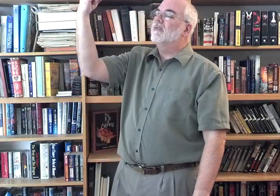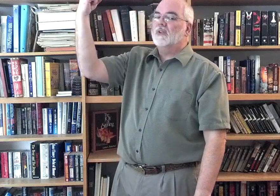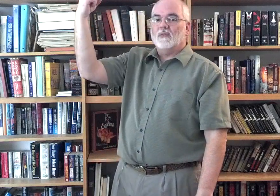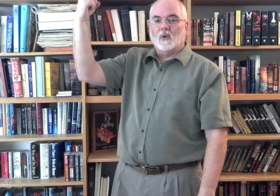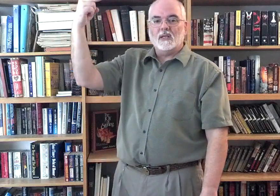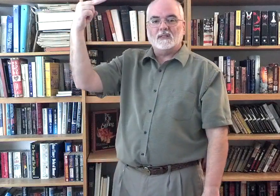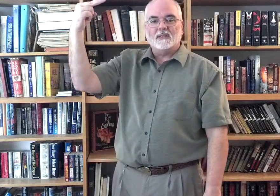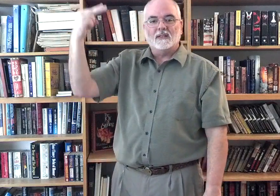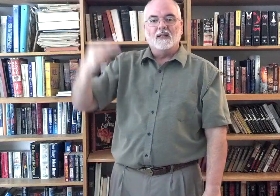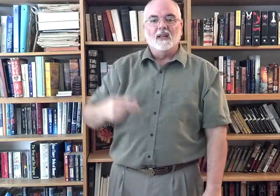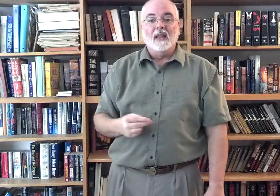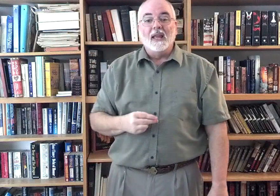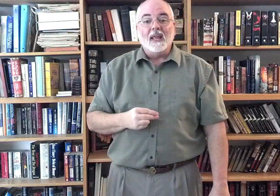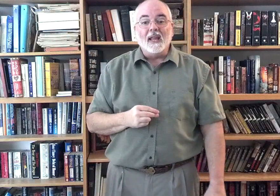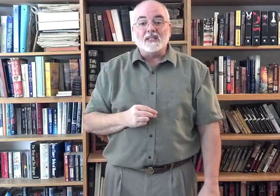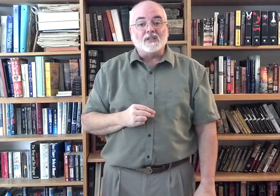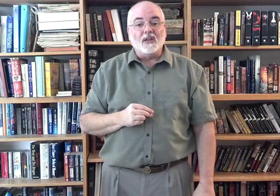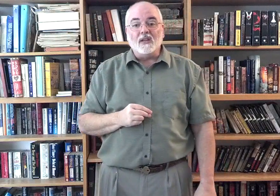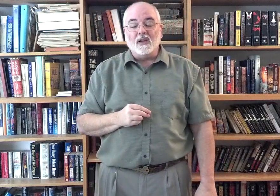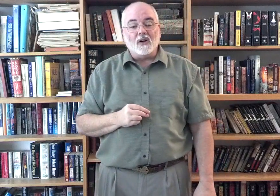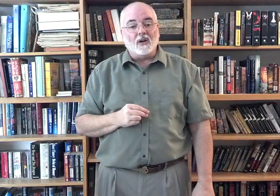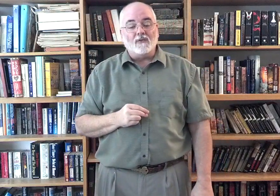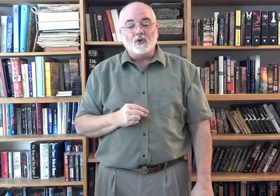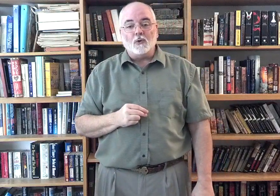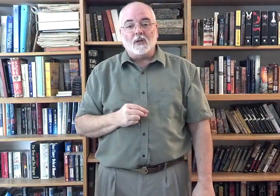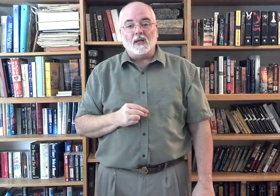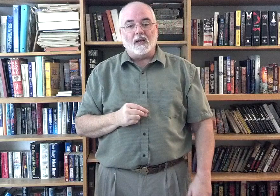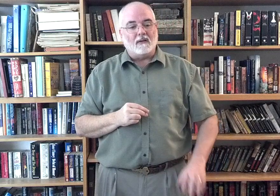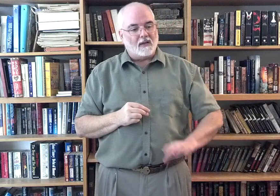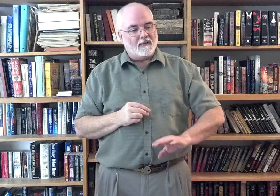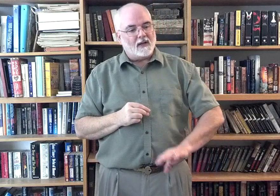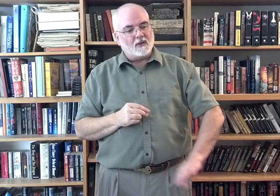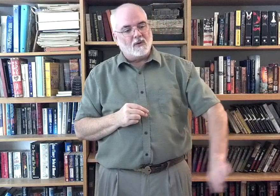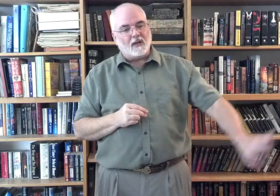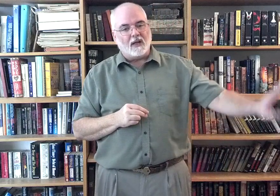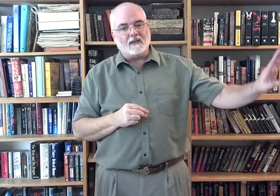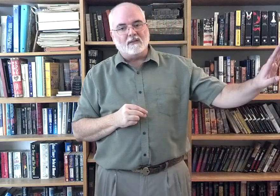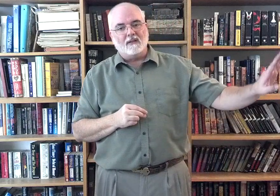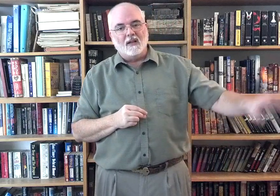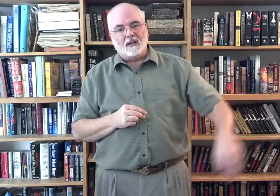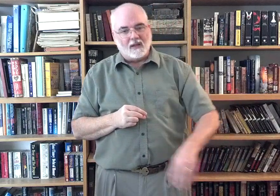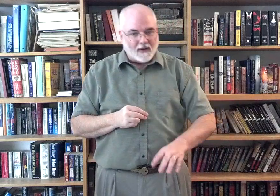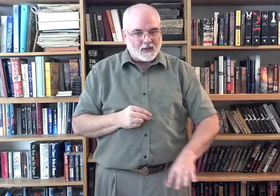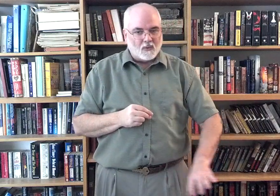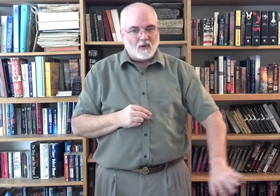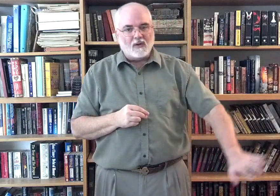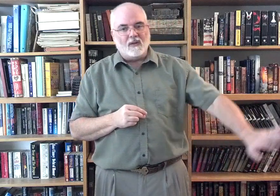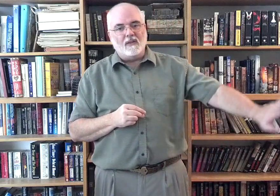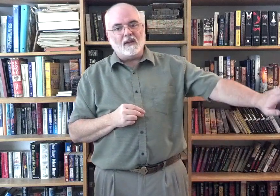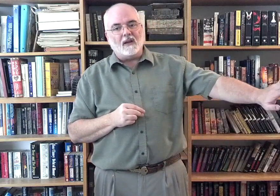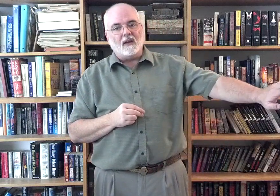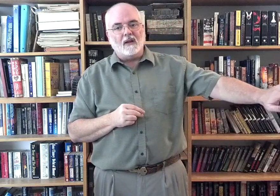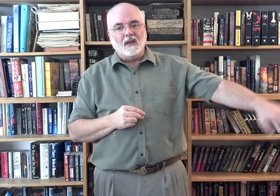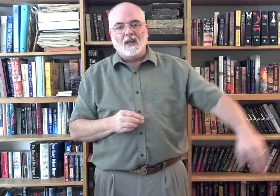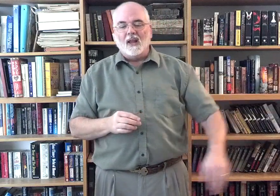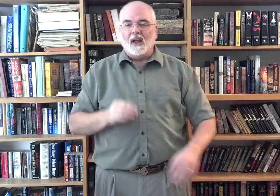your voice. It's the year of Jubilee. Leave out the word it. Leave out the word the. And just